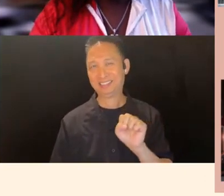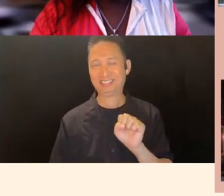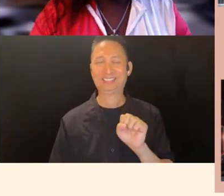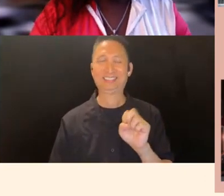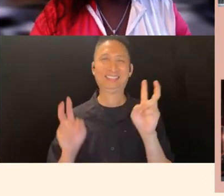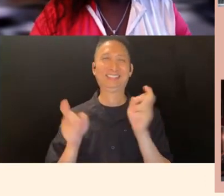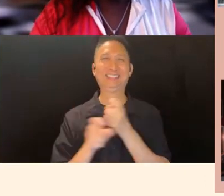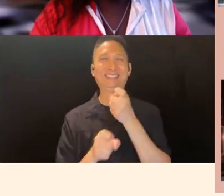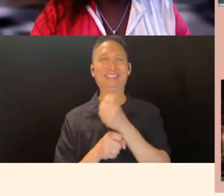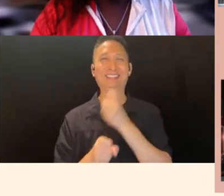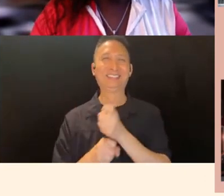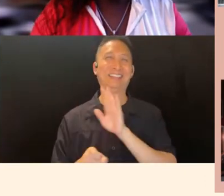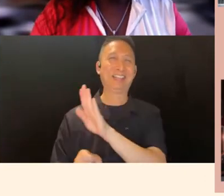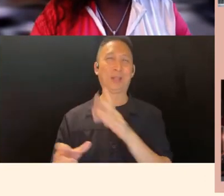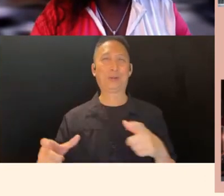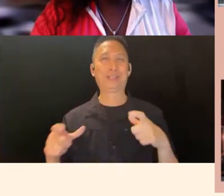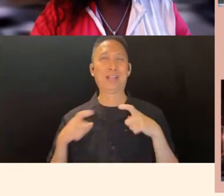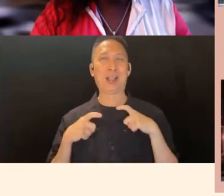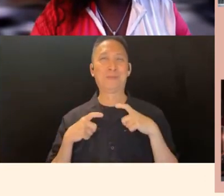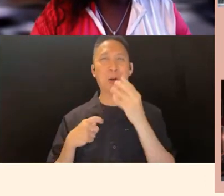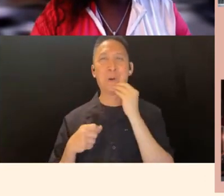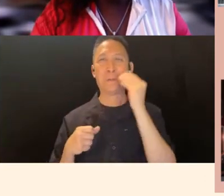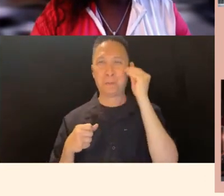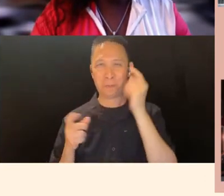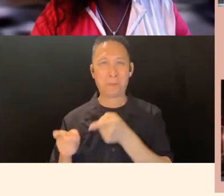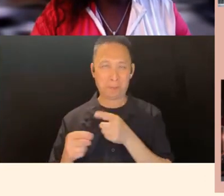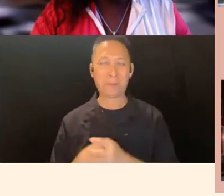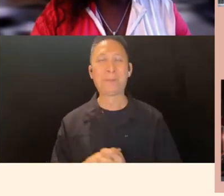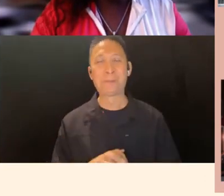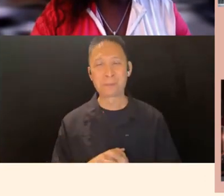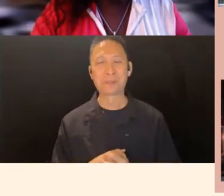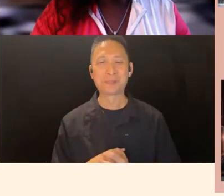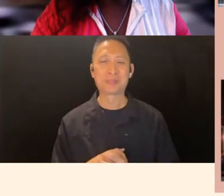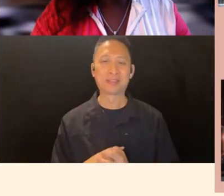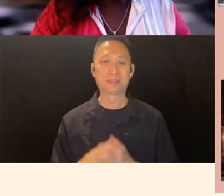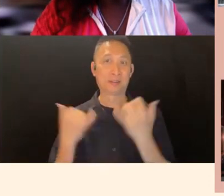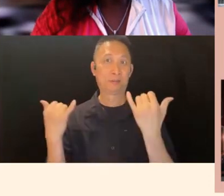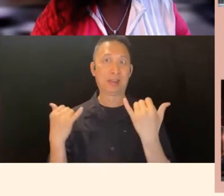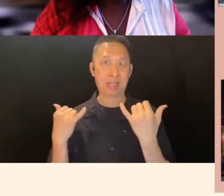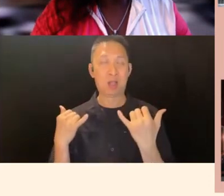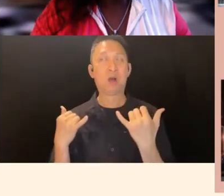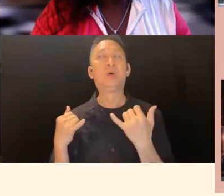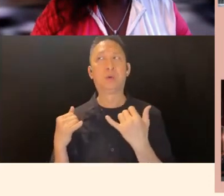Um, we are currently able to house about